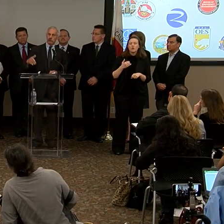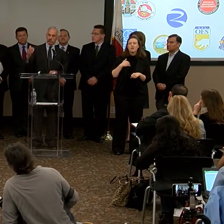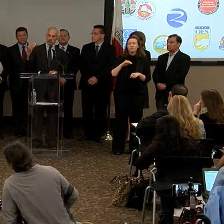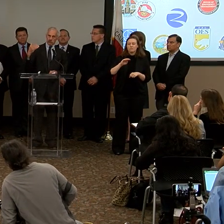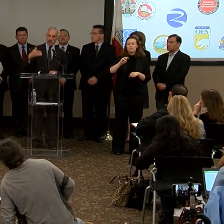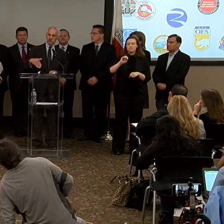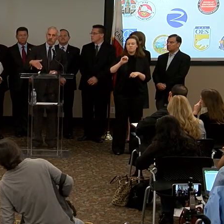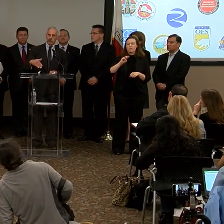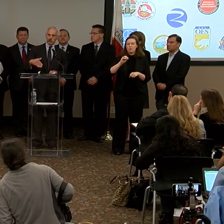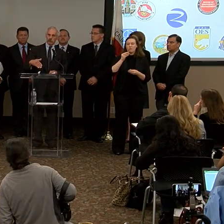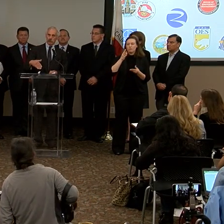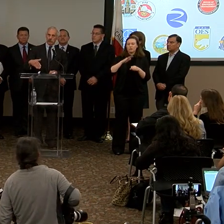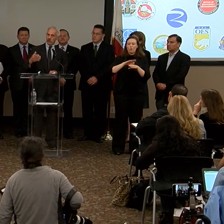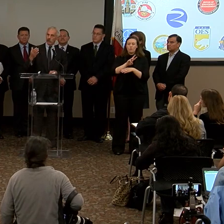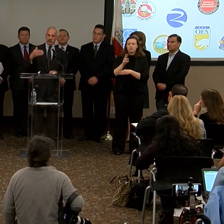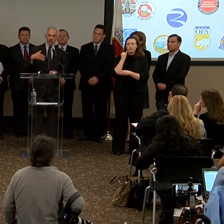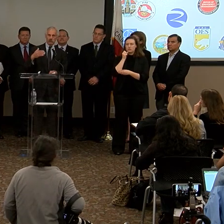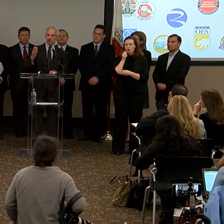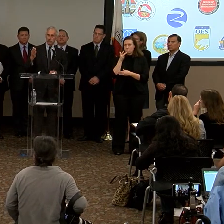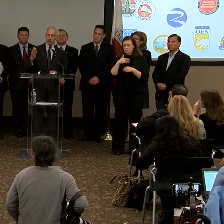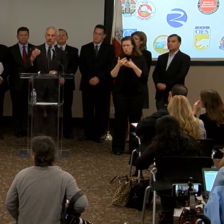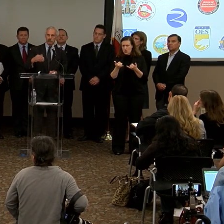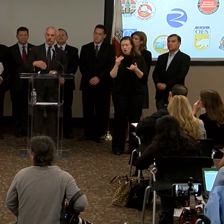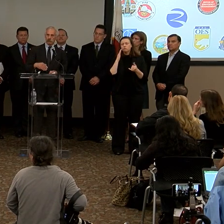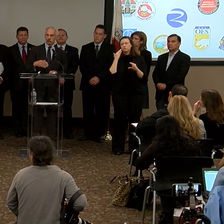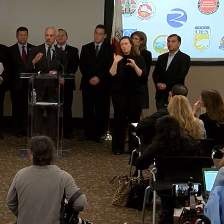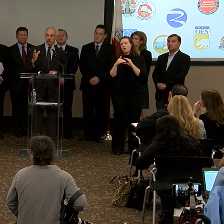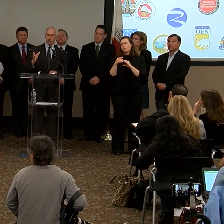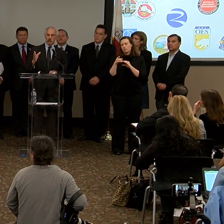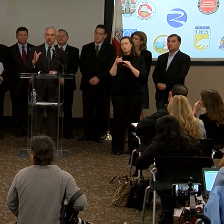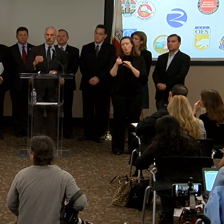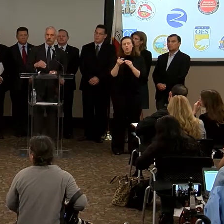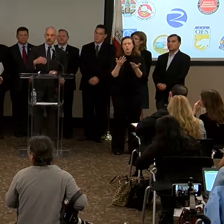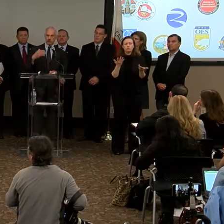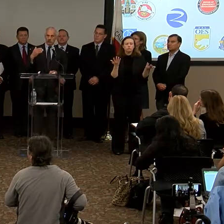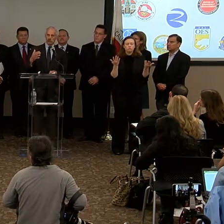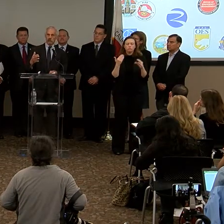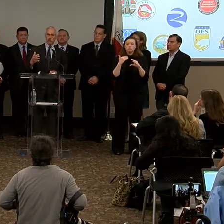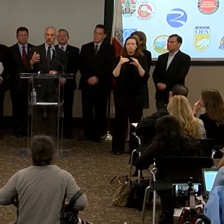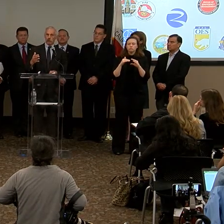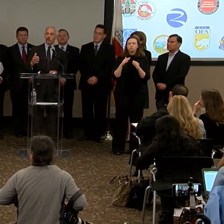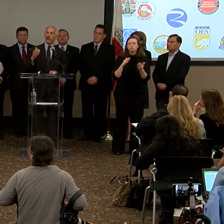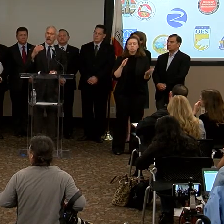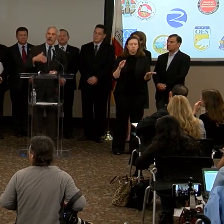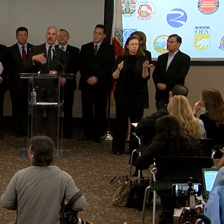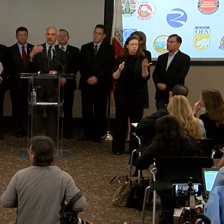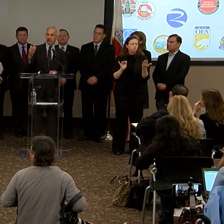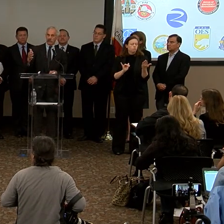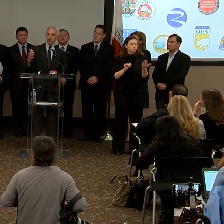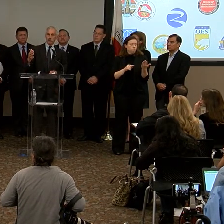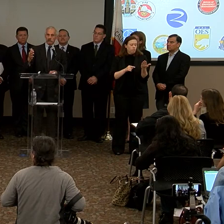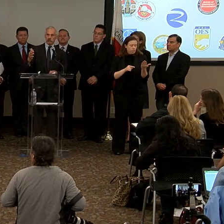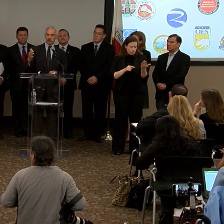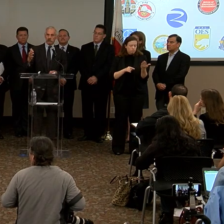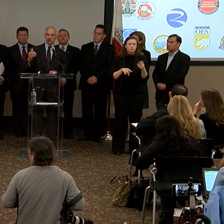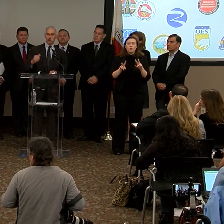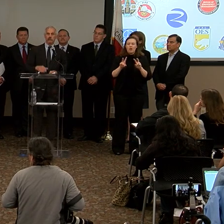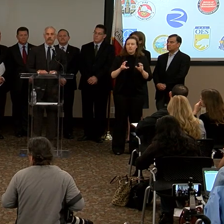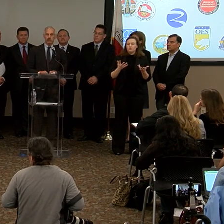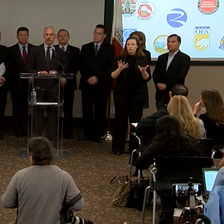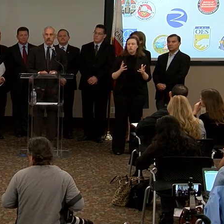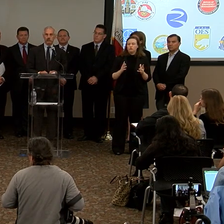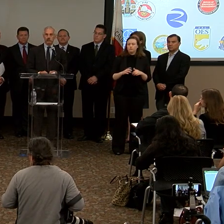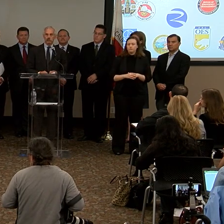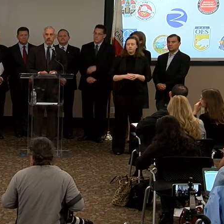website, but if it's not available there right now, I'd be happy to email it to you or to anybody else here so that you can take a look at that analysis that we've